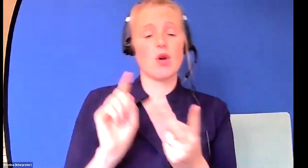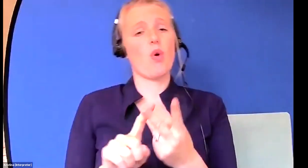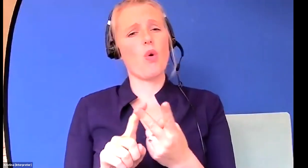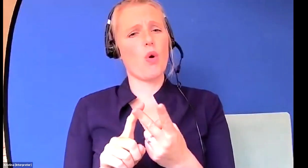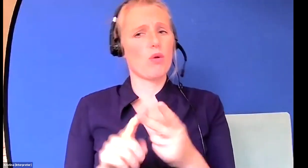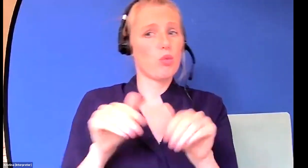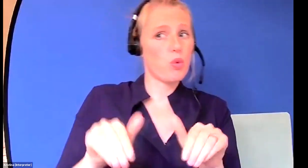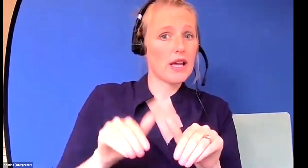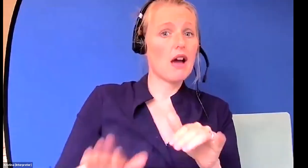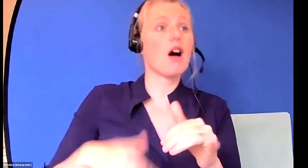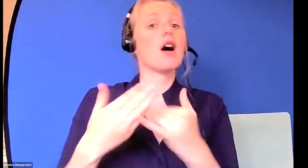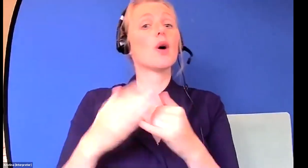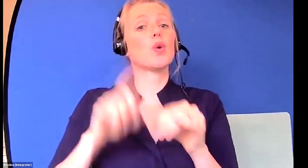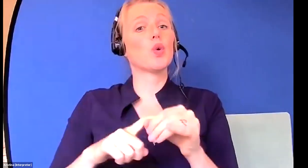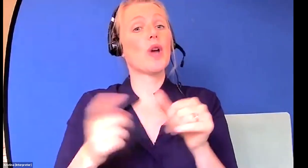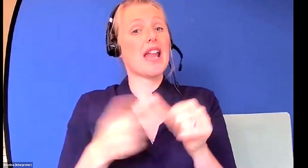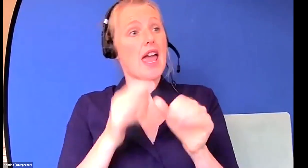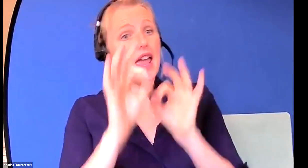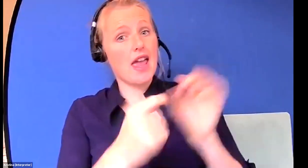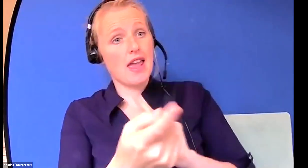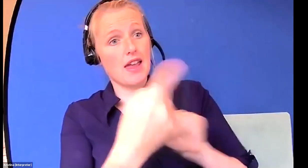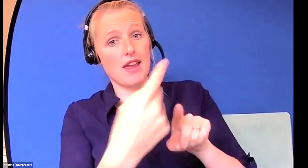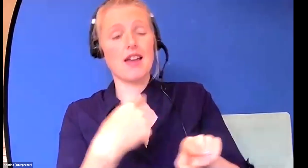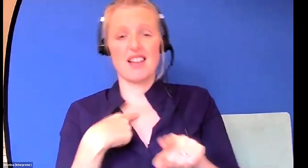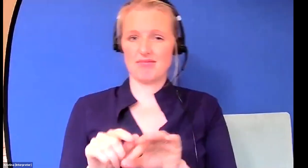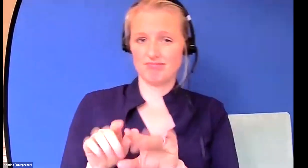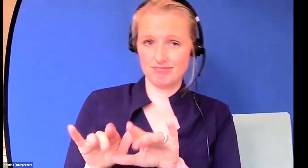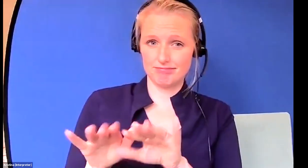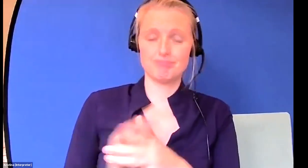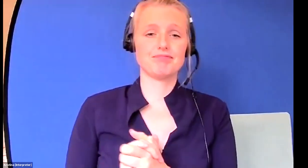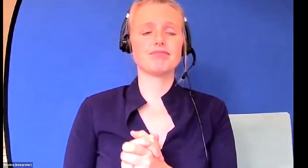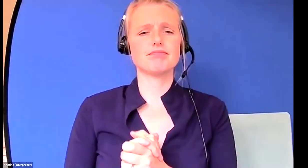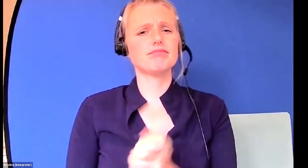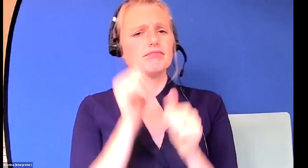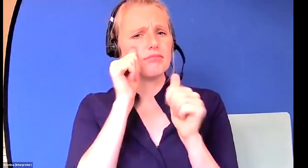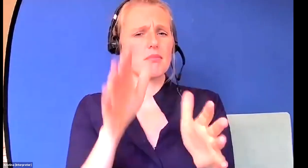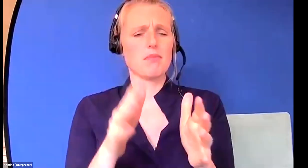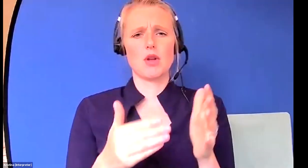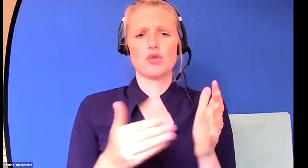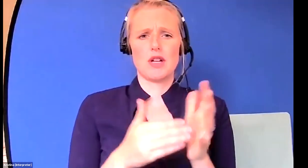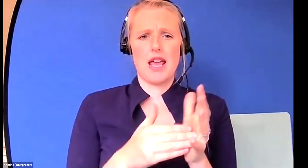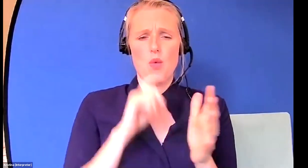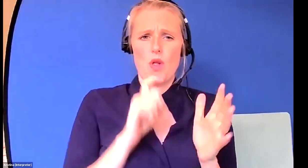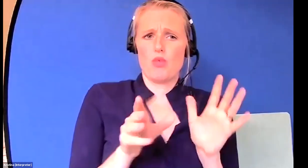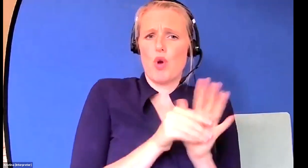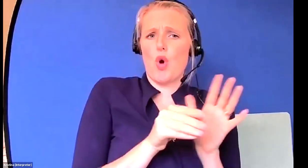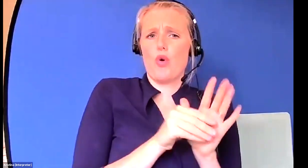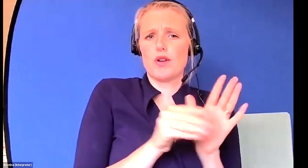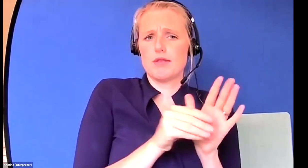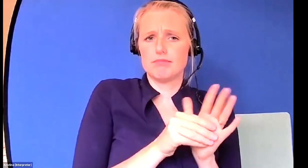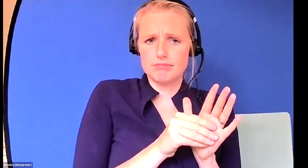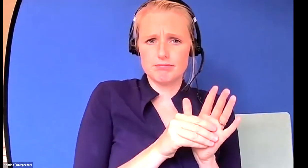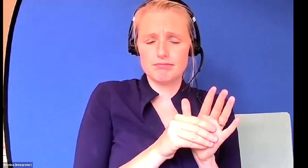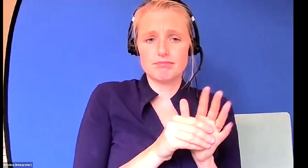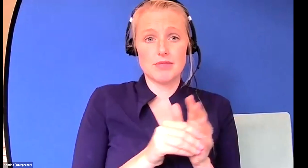or during the Q&A. Today's session, for everybody to be aware, today's session is being recorded, and each of the